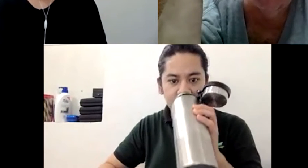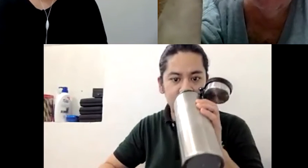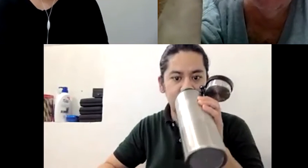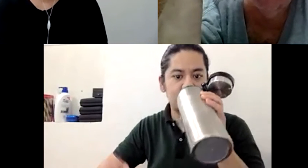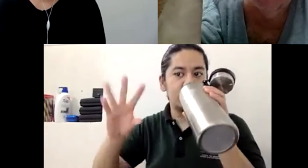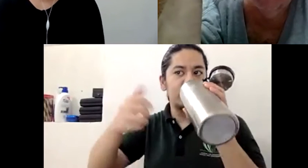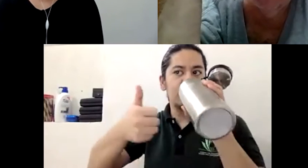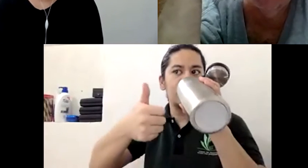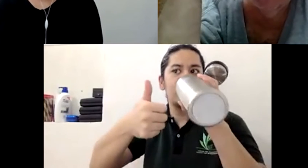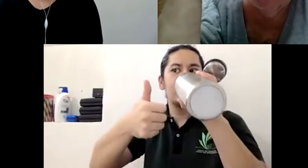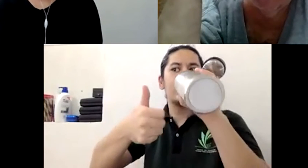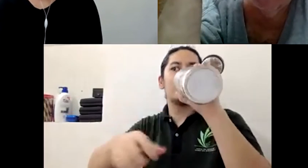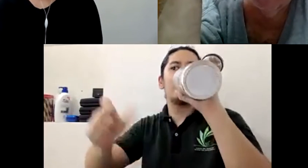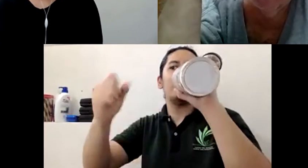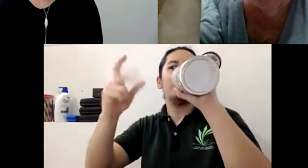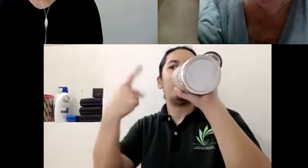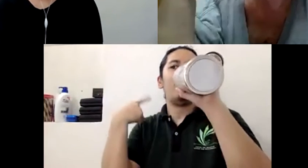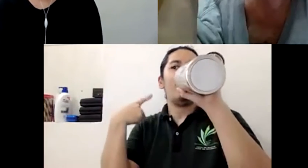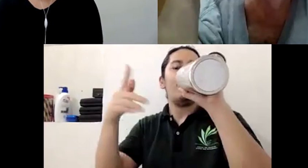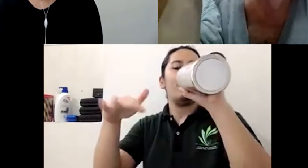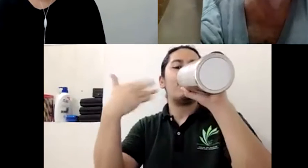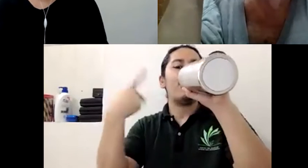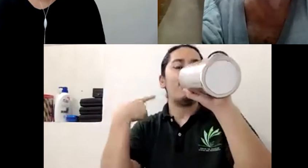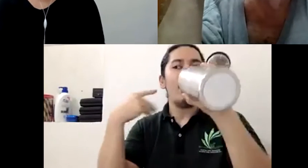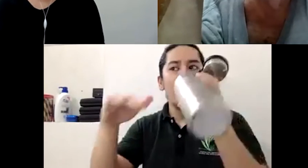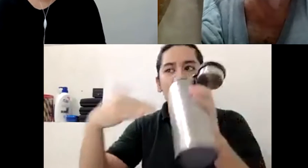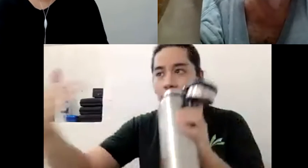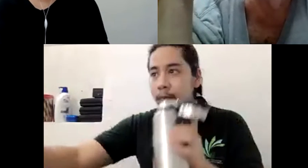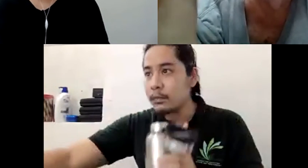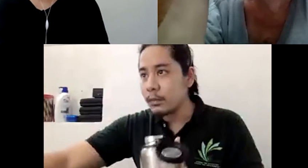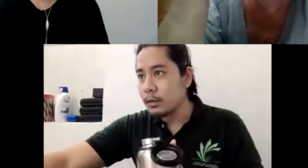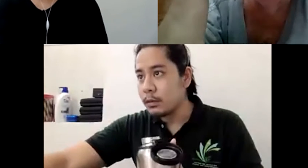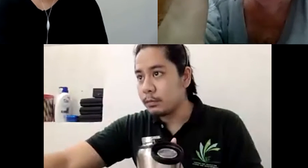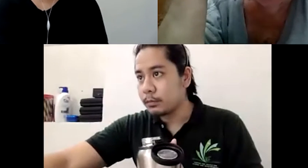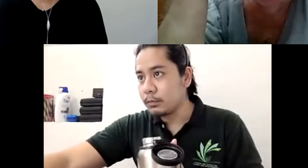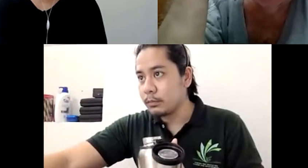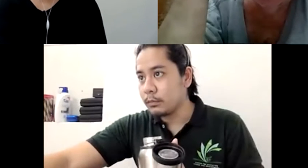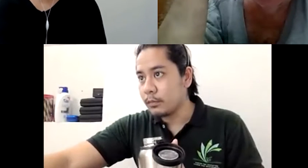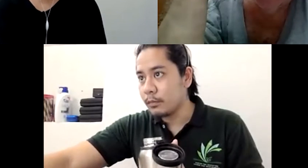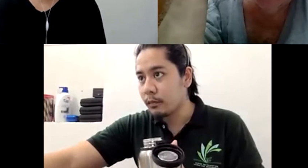you something so that the one you're going to share as a presentation.